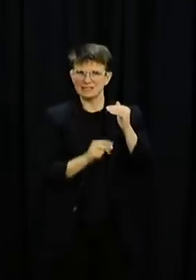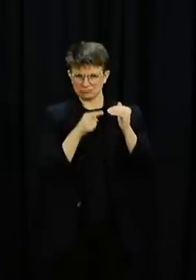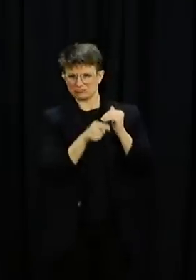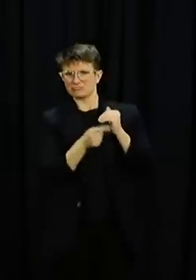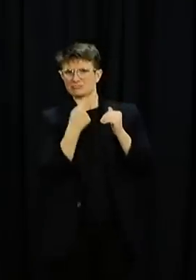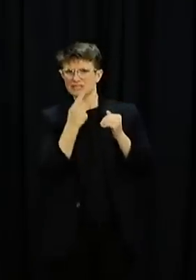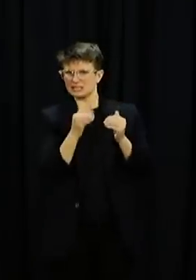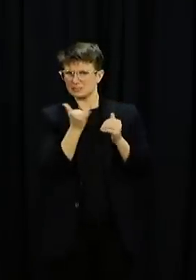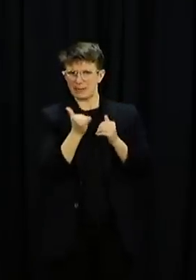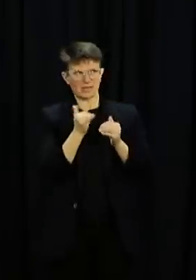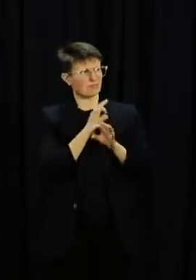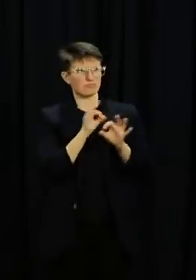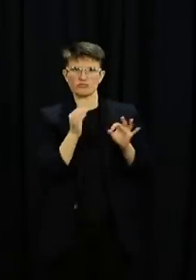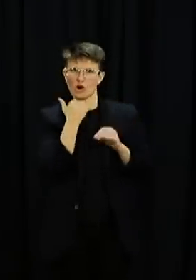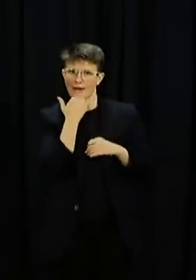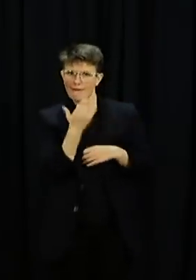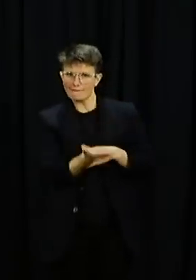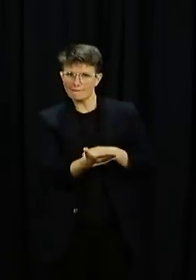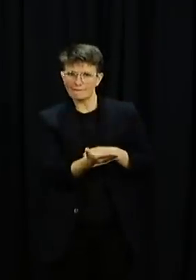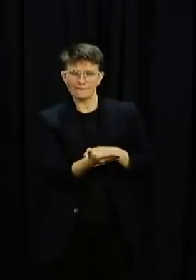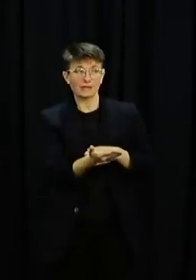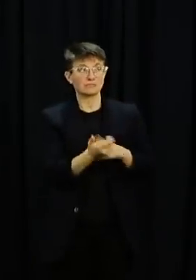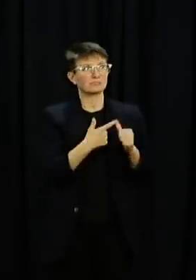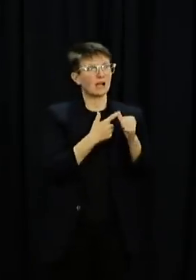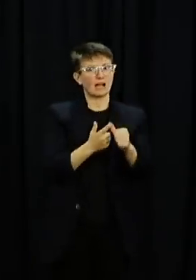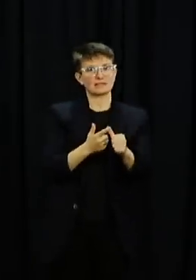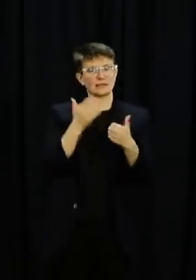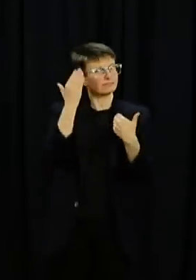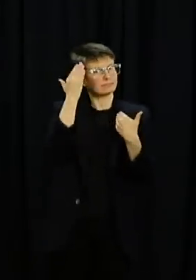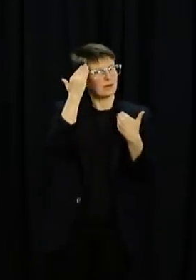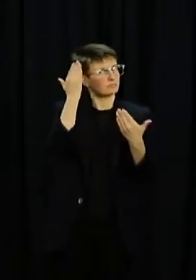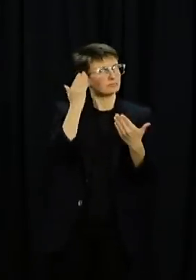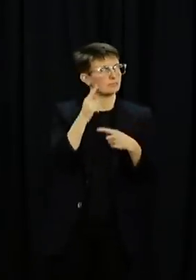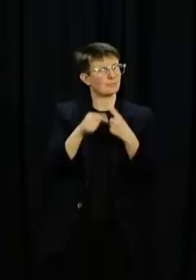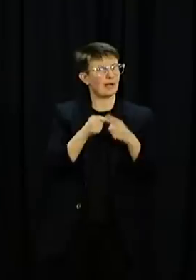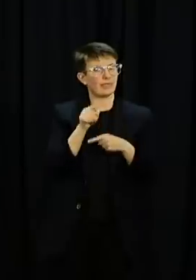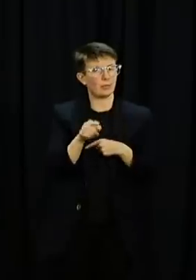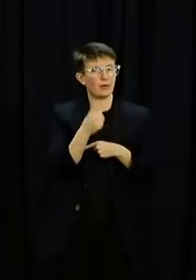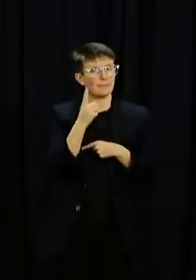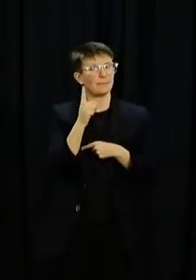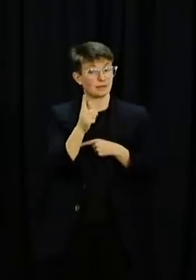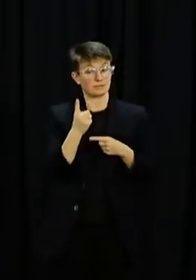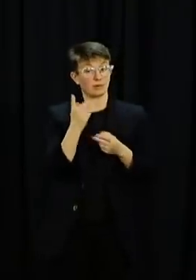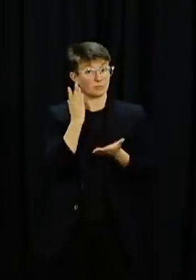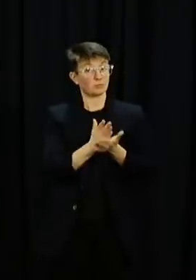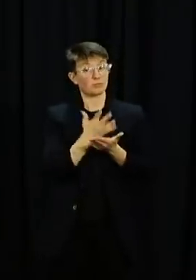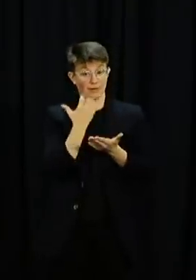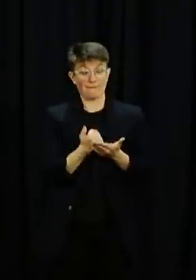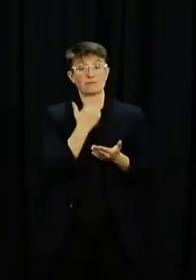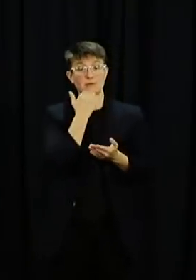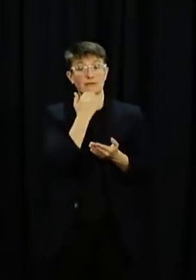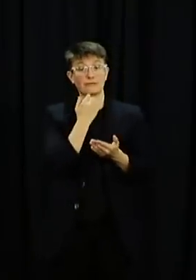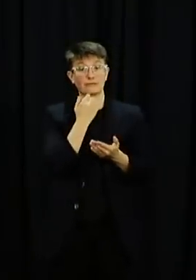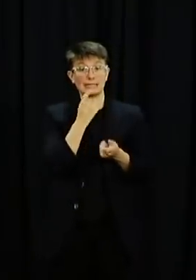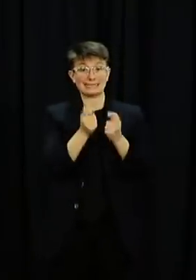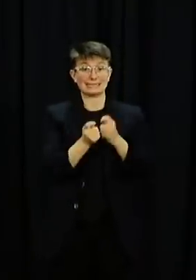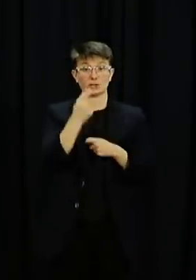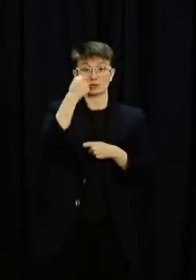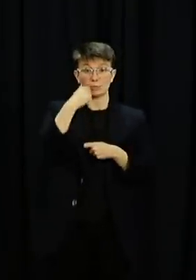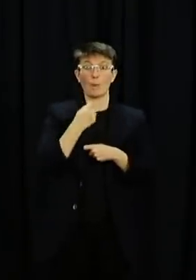to make sure that there is good distribution right across Auckland, and not forgetting that, as the Prime Minister has pointed out, there are 4